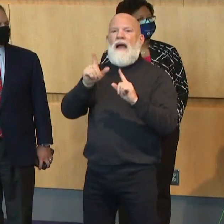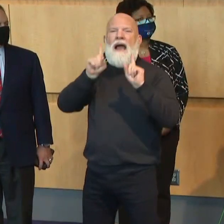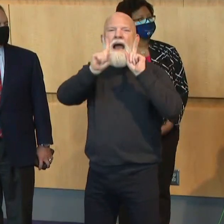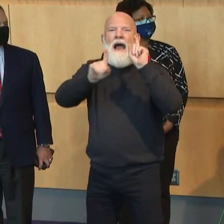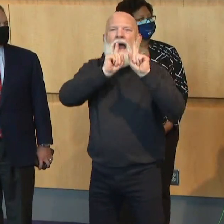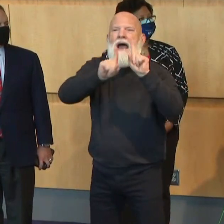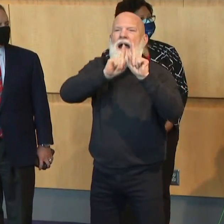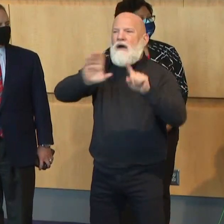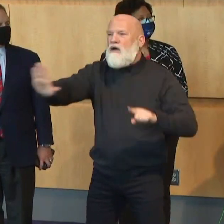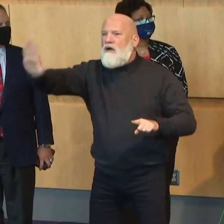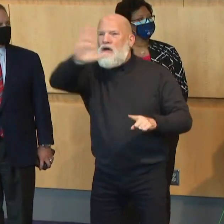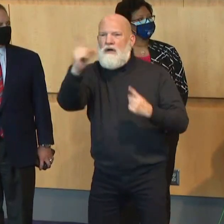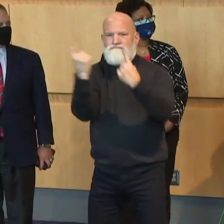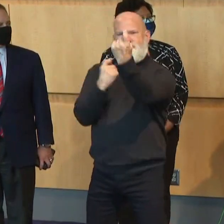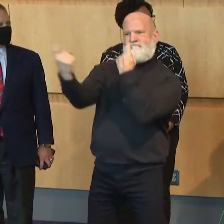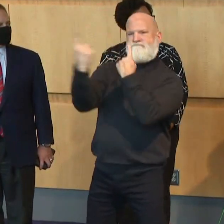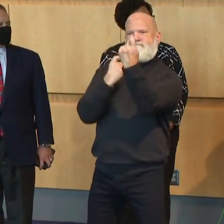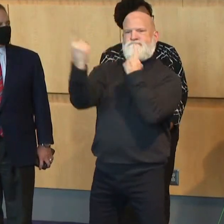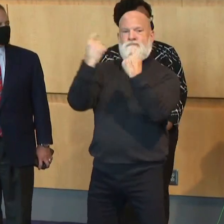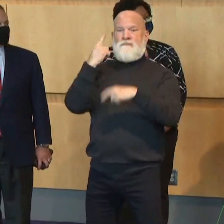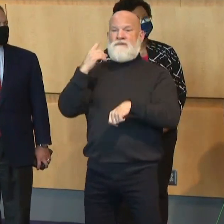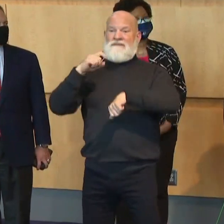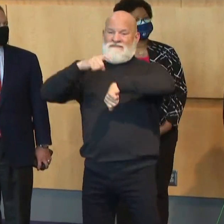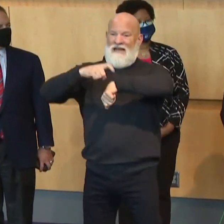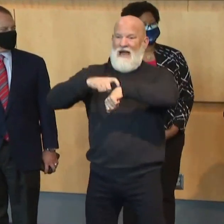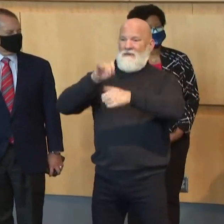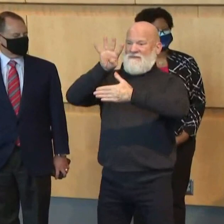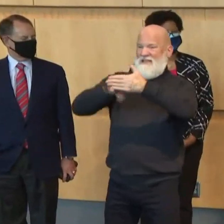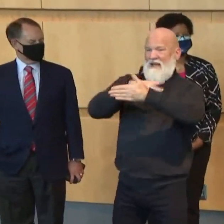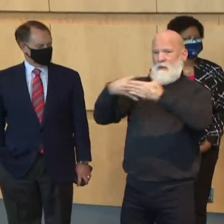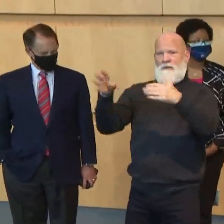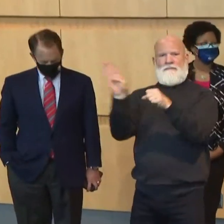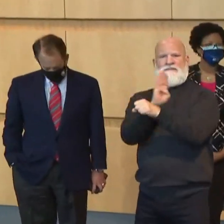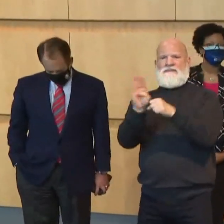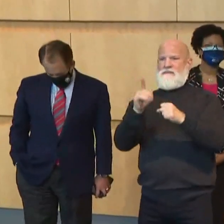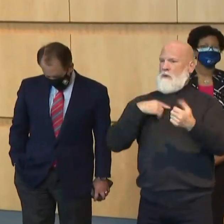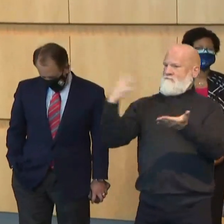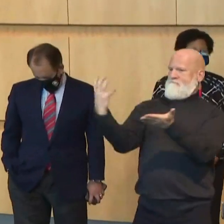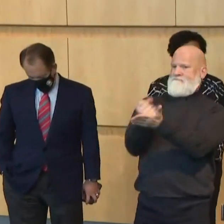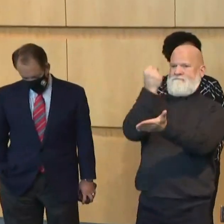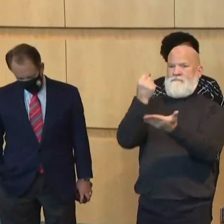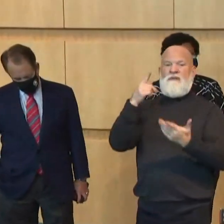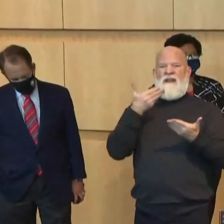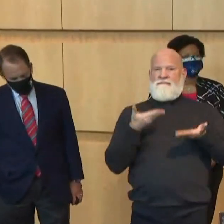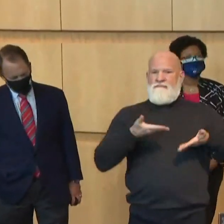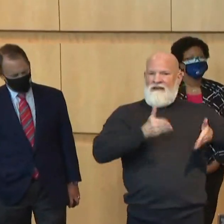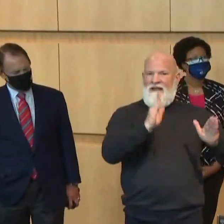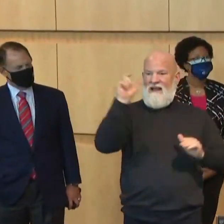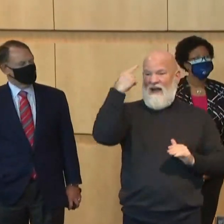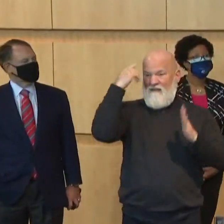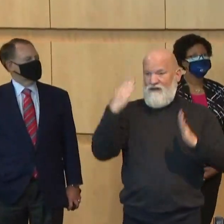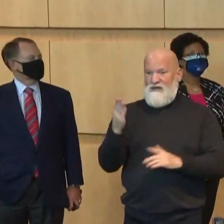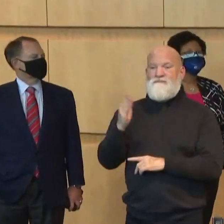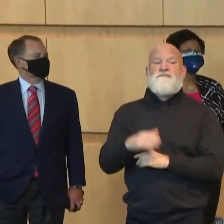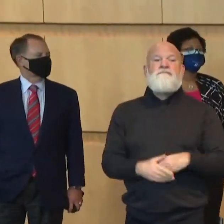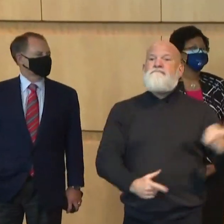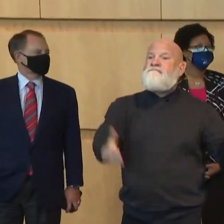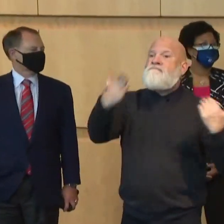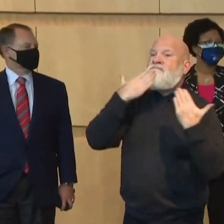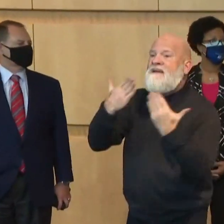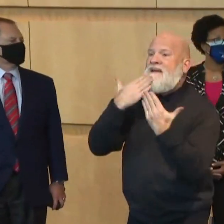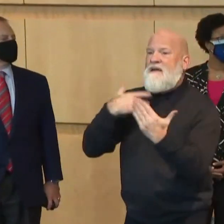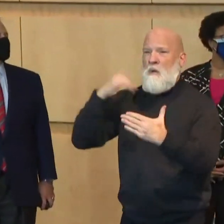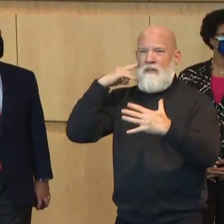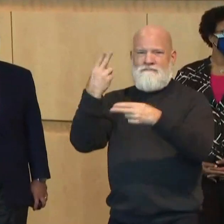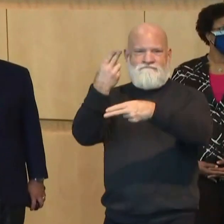interest of time, the Governor has a very busy schedule. So Governor. Oh, thank you. Well, thank you, Chairman, and I'll be very brief today. I just